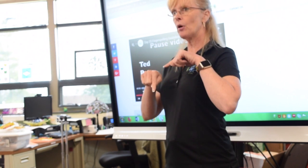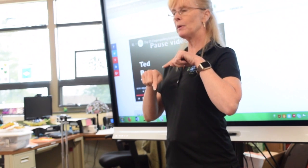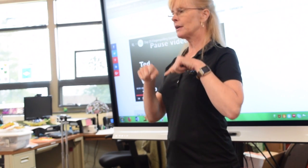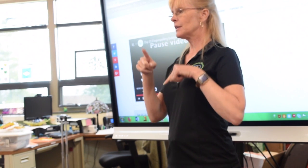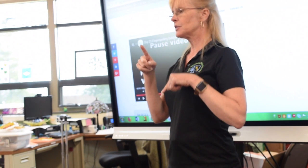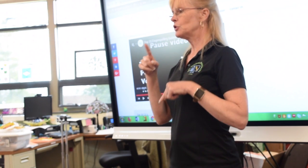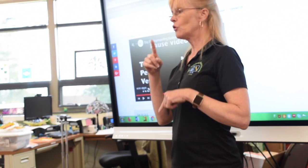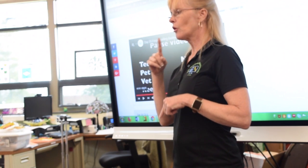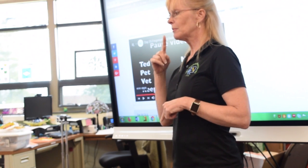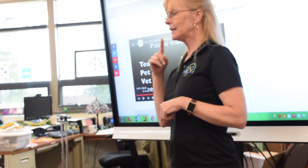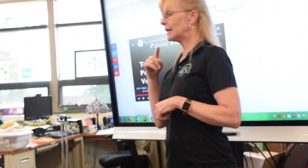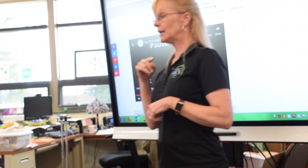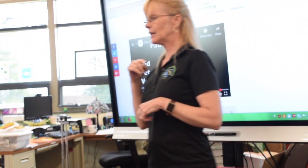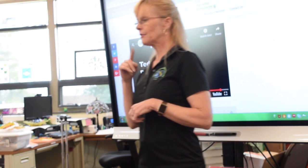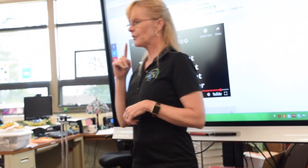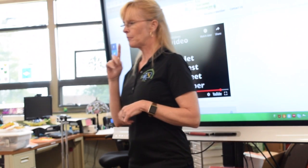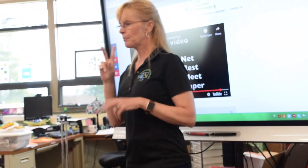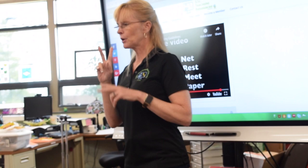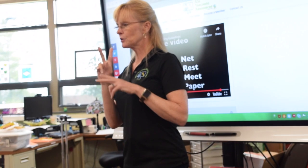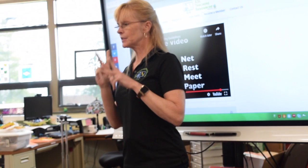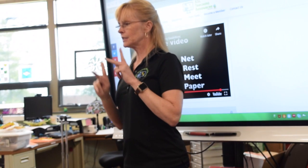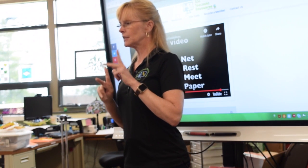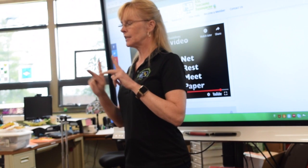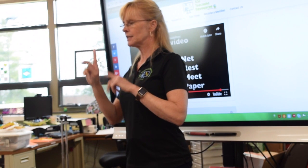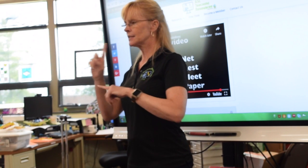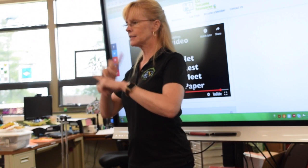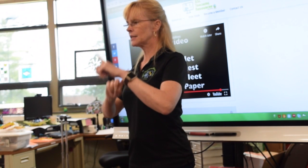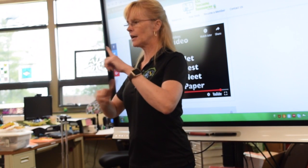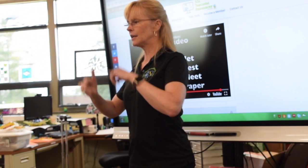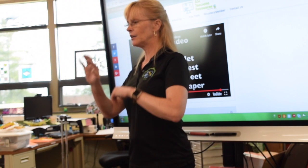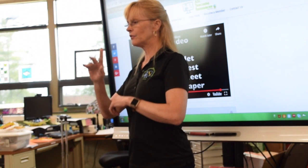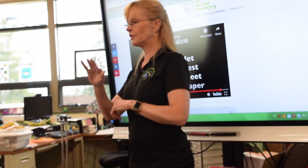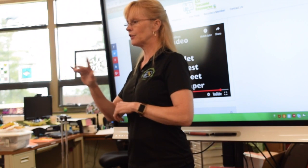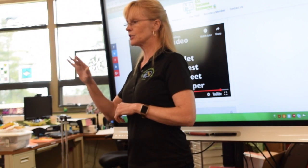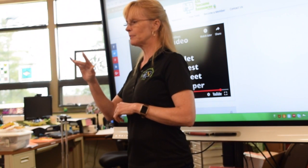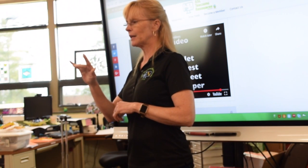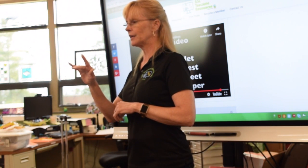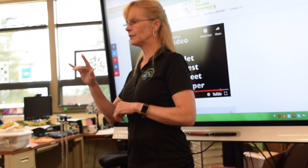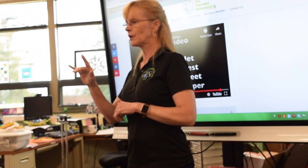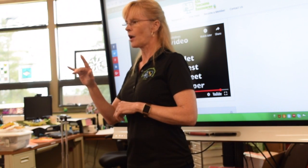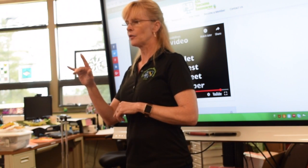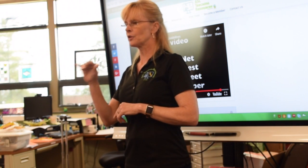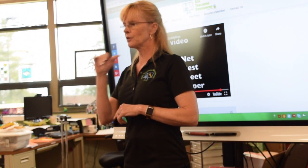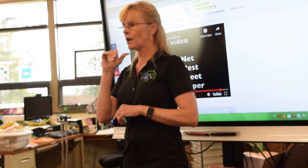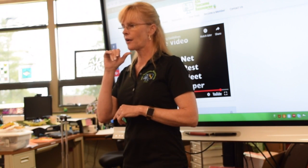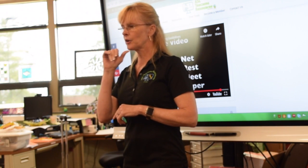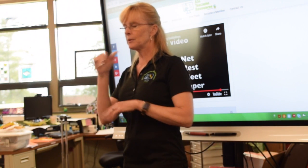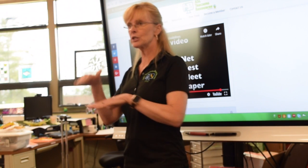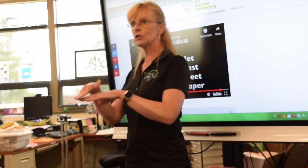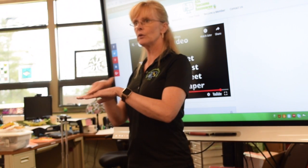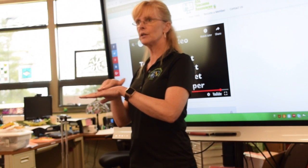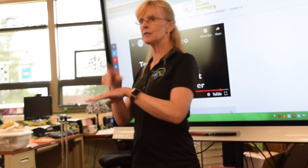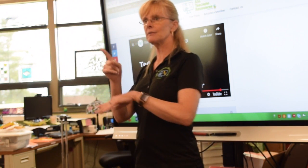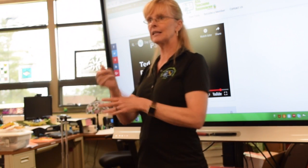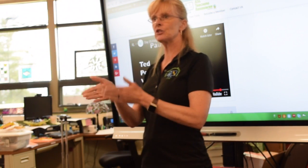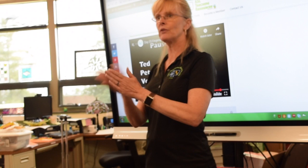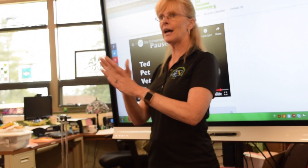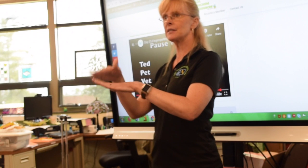because normally if a person is signing finger spelling they're not going to be slowing us unless you ask them to